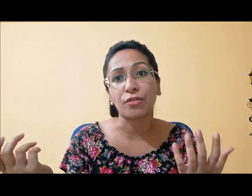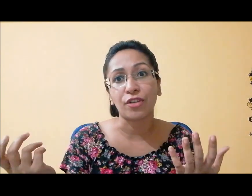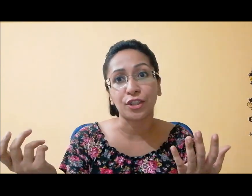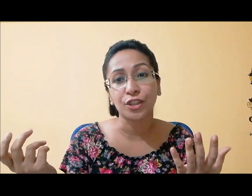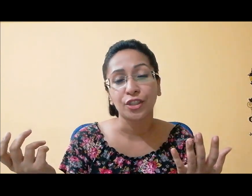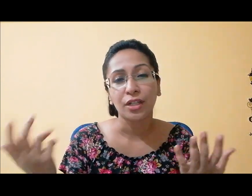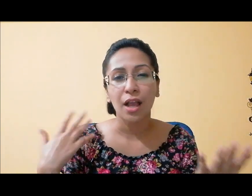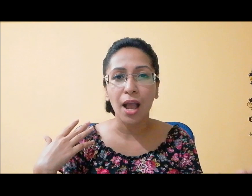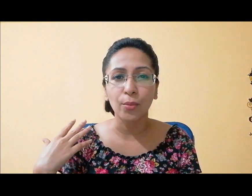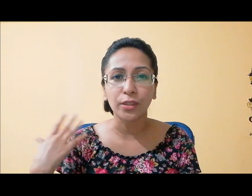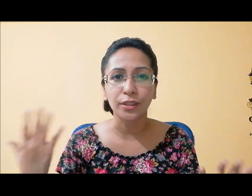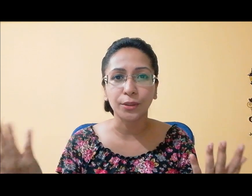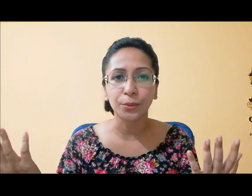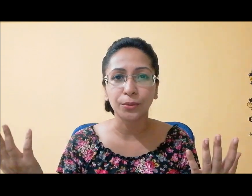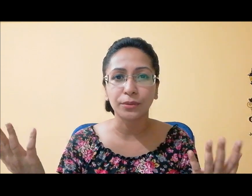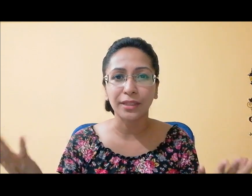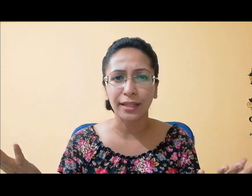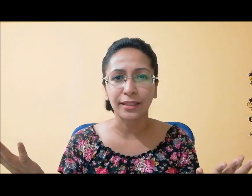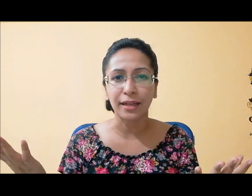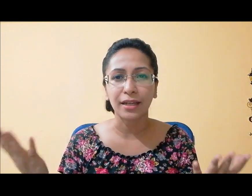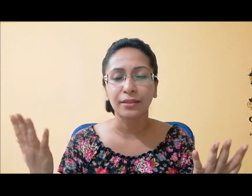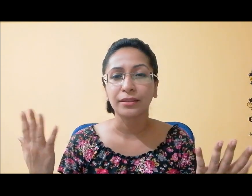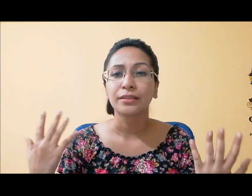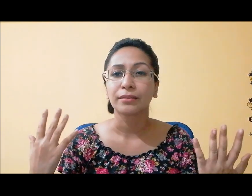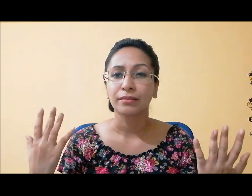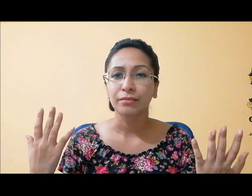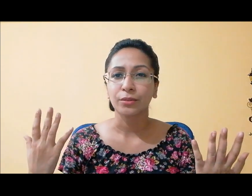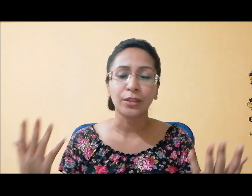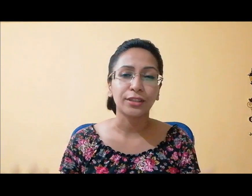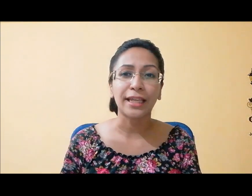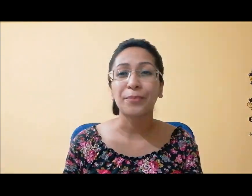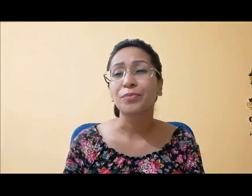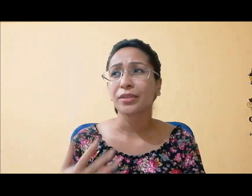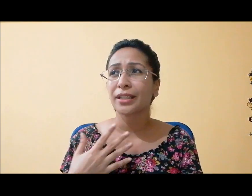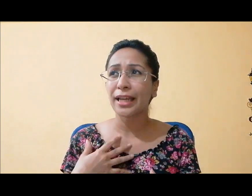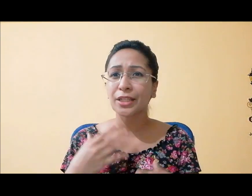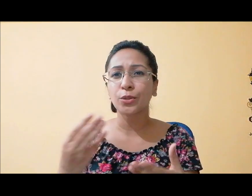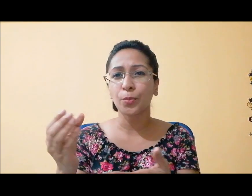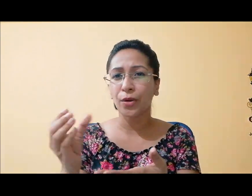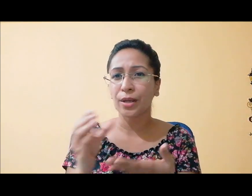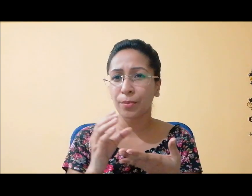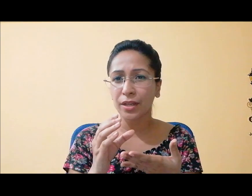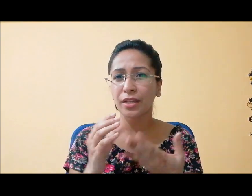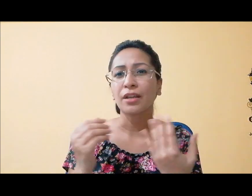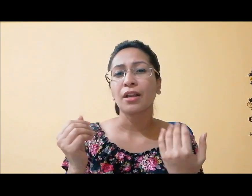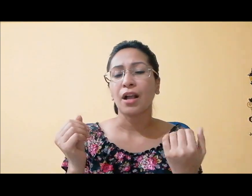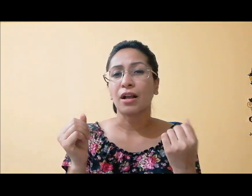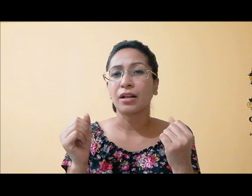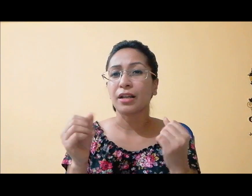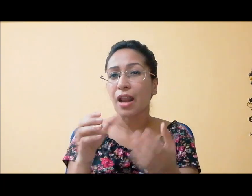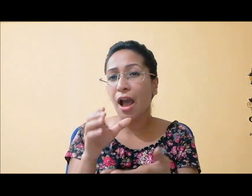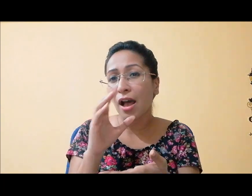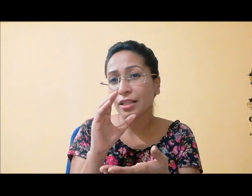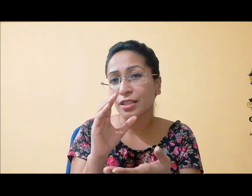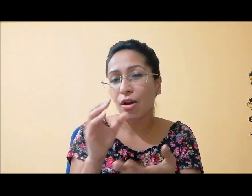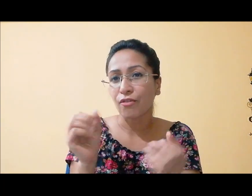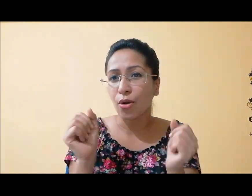fridge, how will you sign that? Will you say, "Can you bring me a glass of